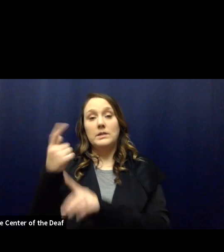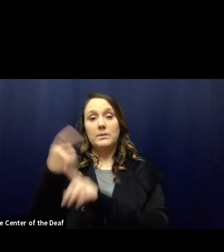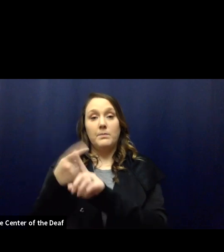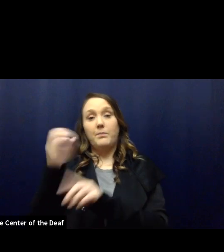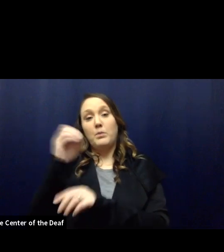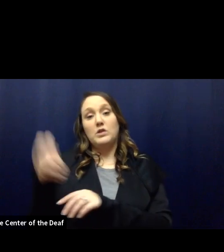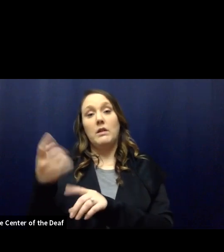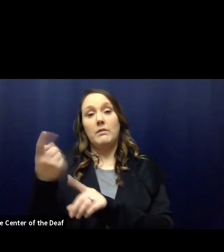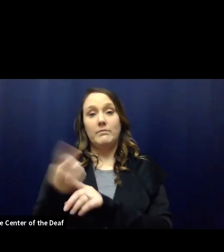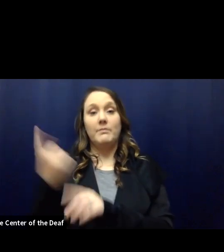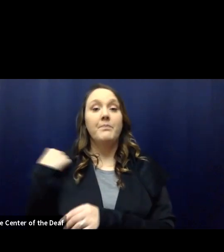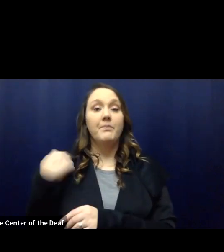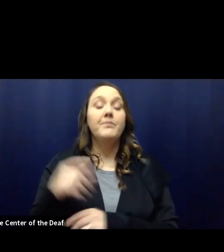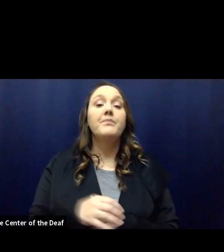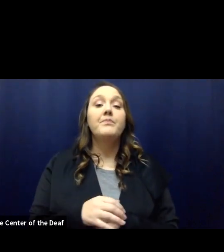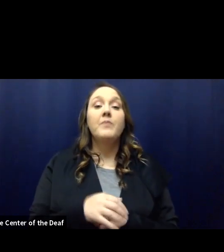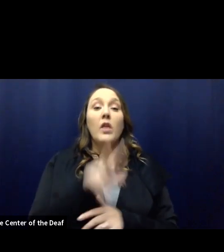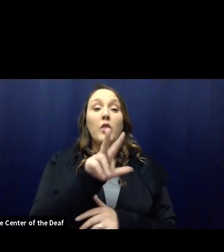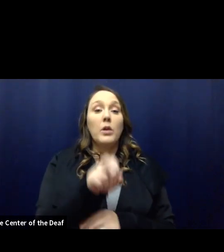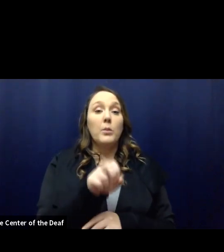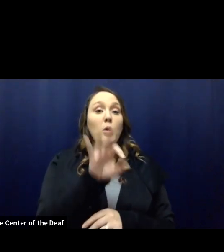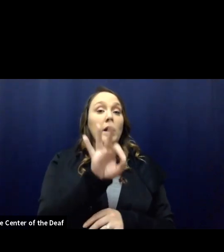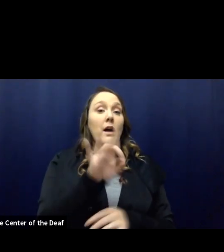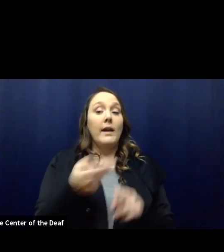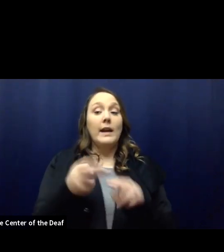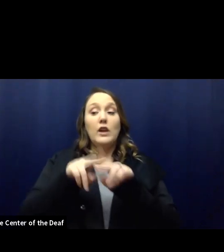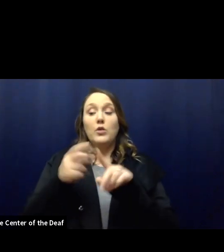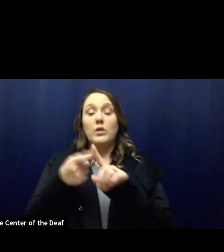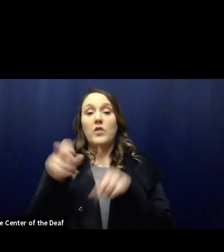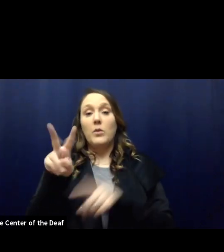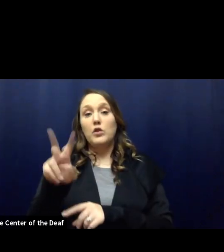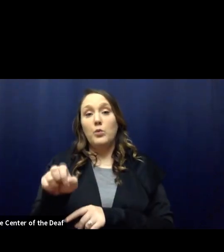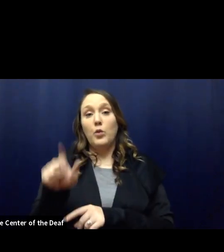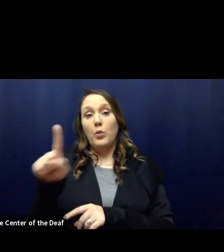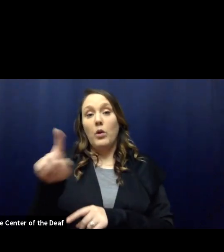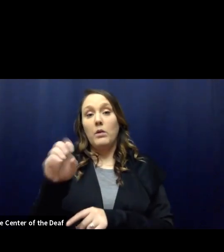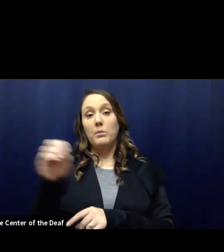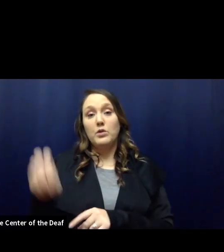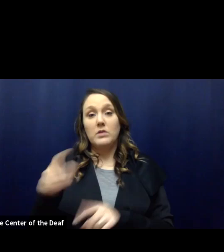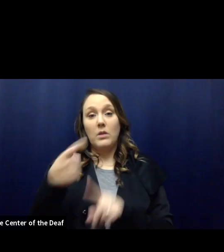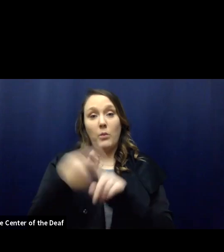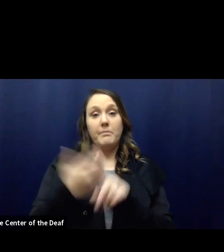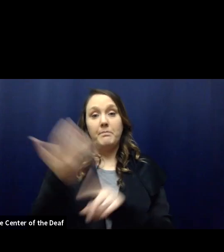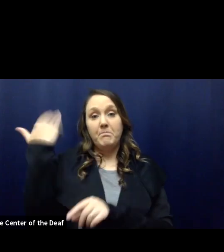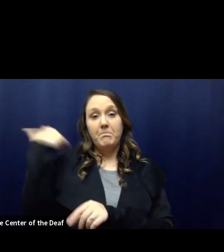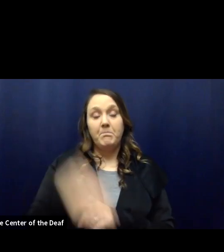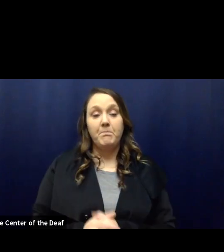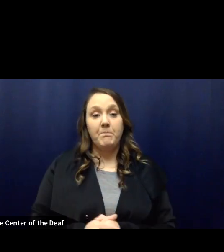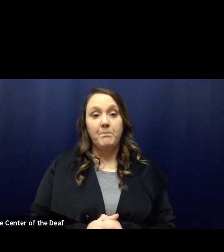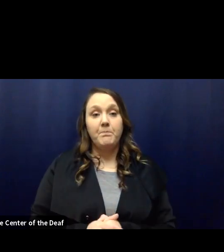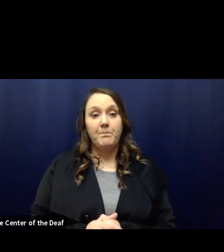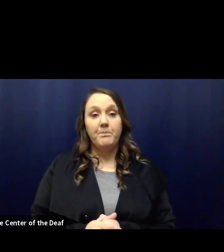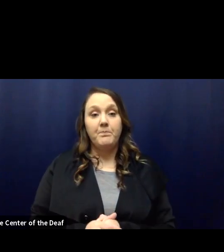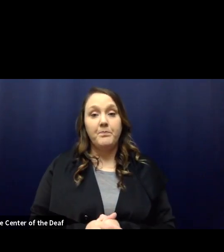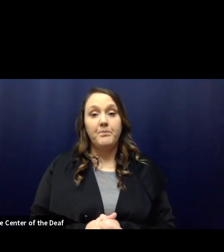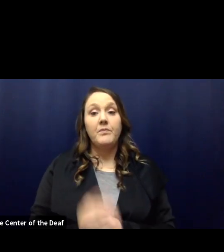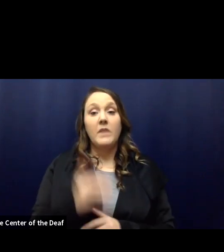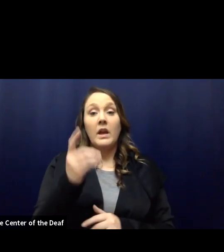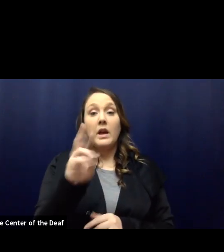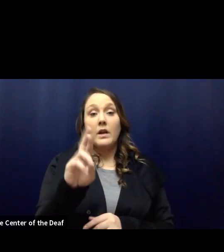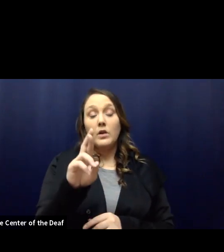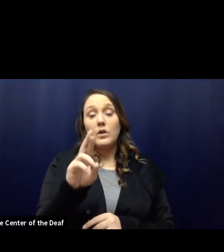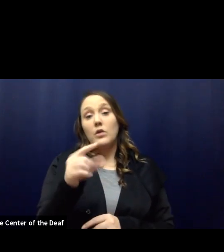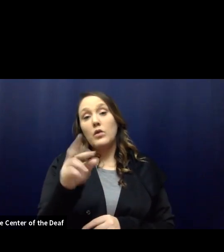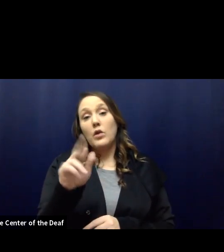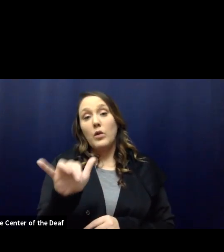region was 3.9%, up from 2.1% just a month ago. All right, this is another question for Dr. Gray. It's from